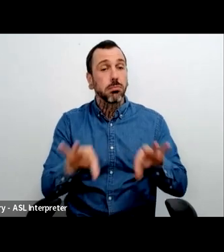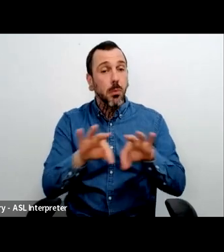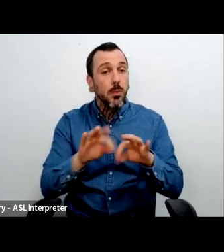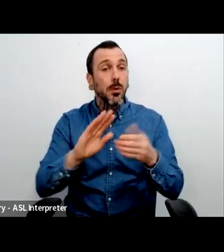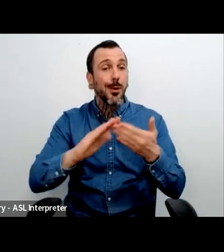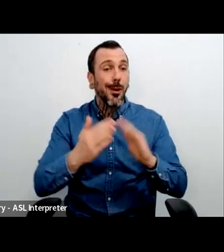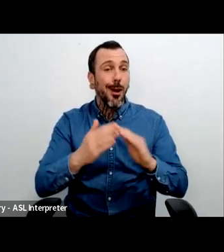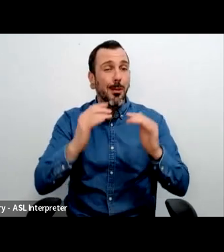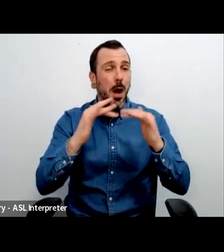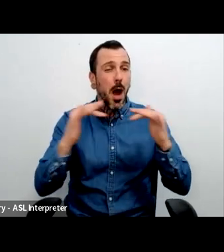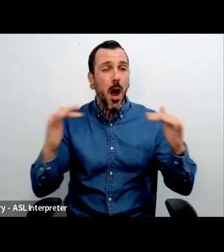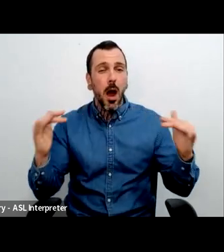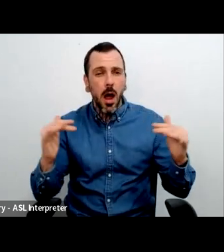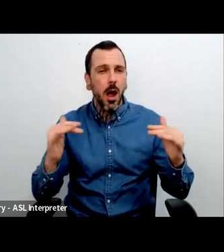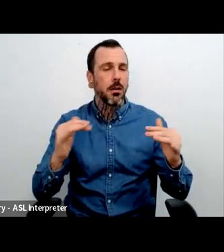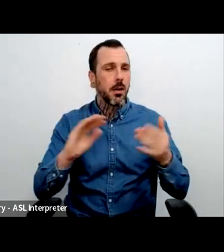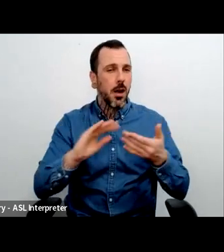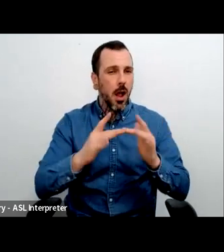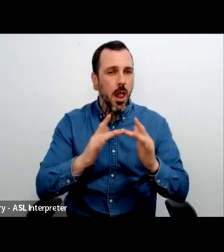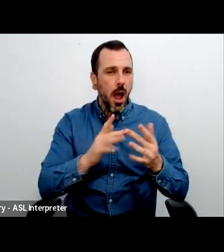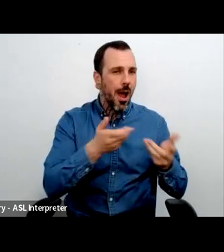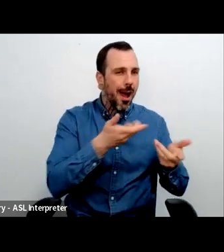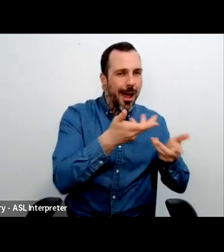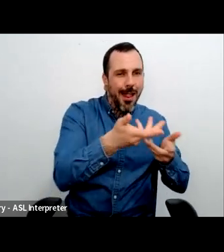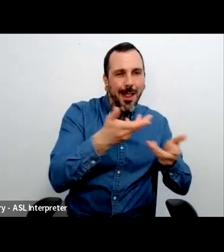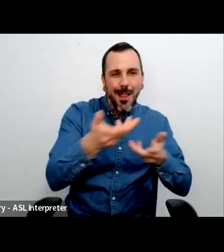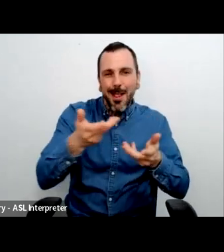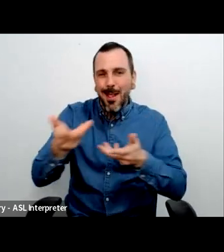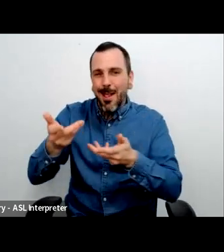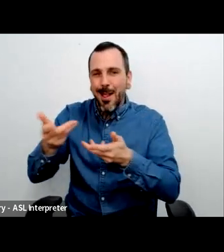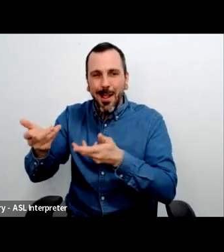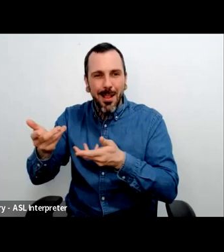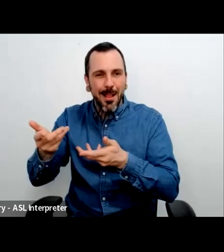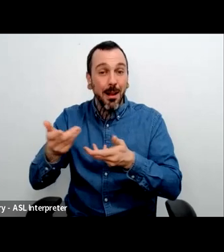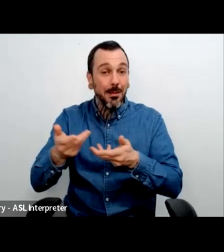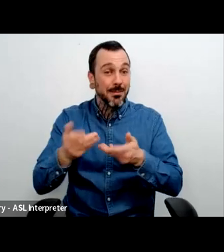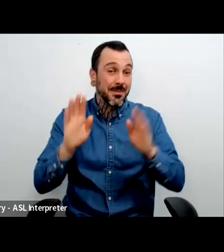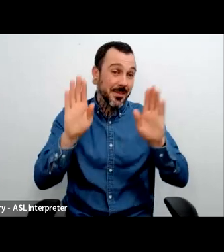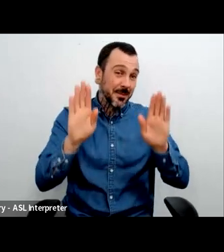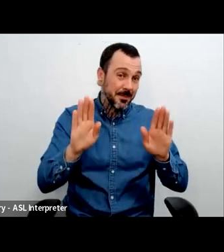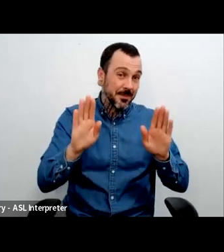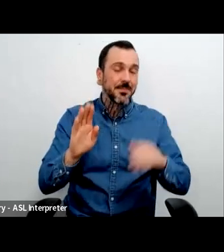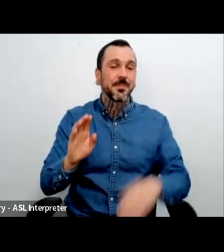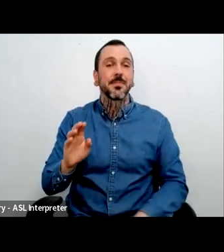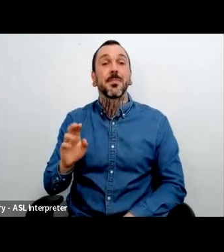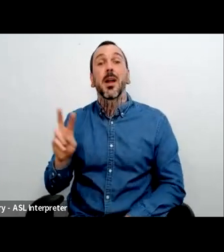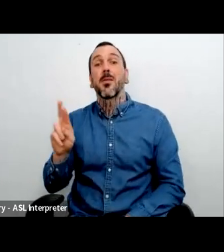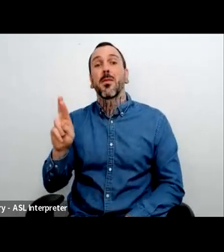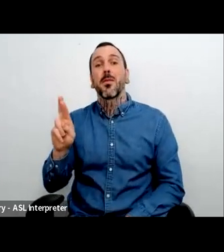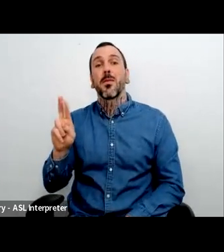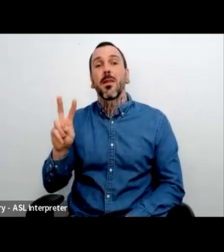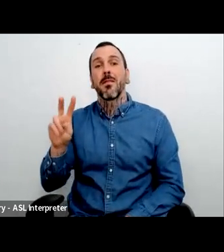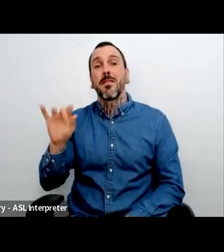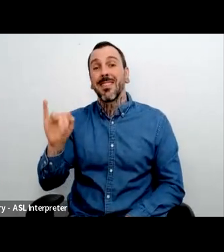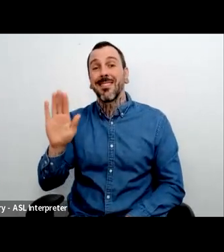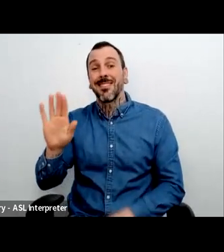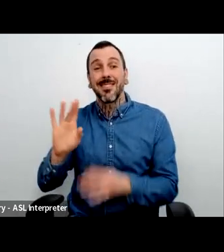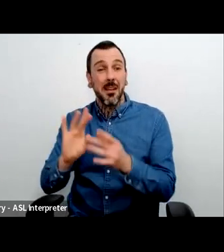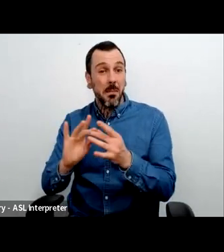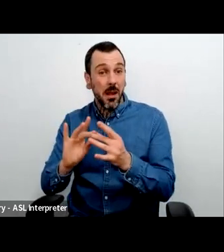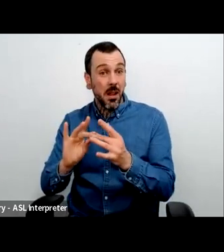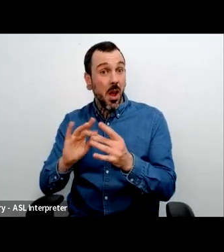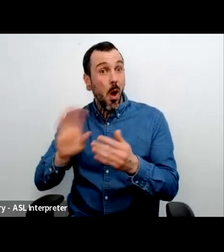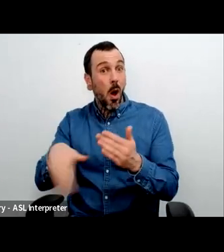communities, awesome. As Ravi said, though, not every community does that, engages in that way either. So, but